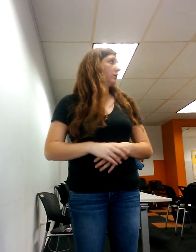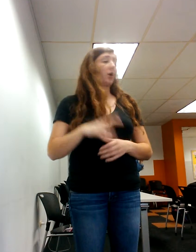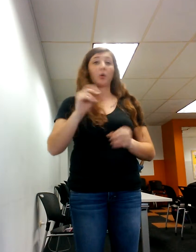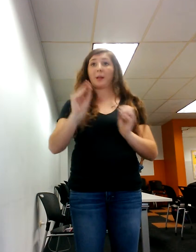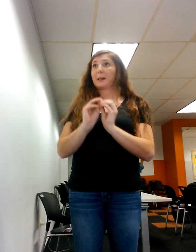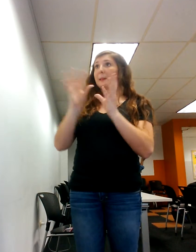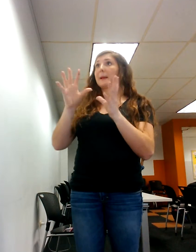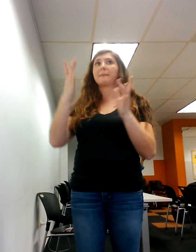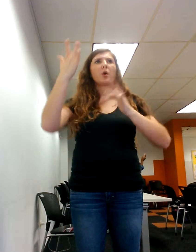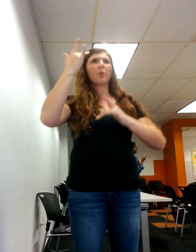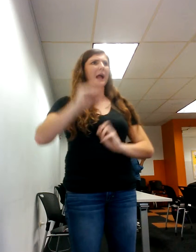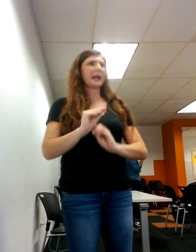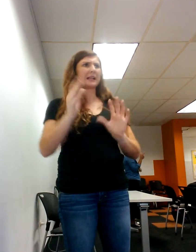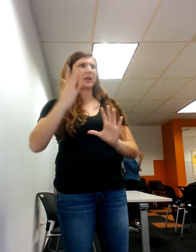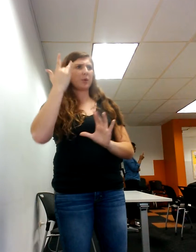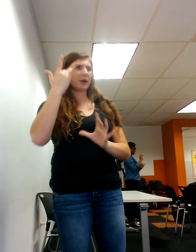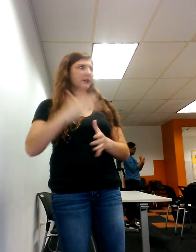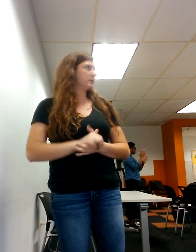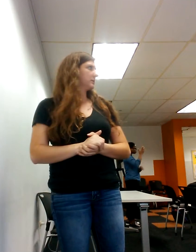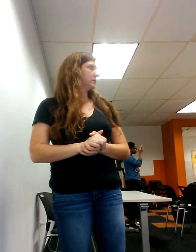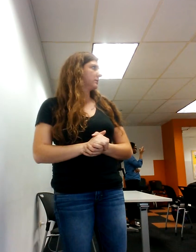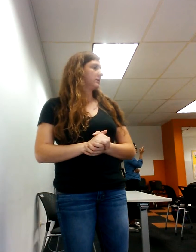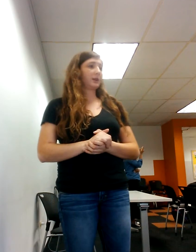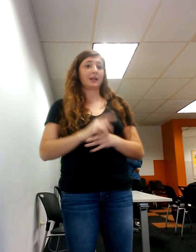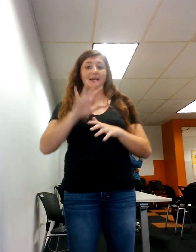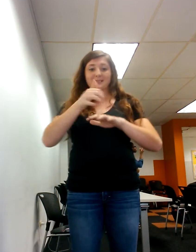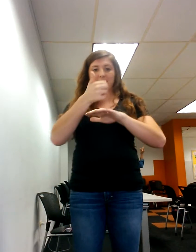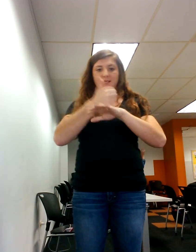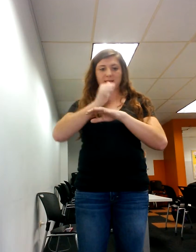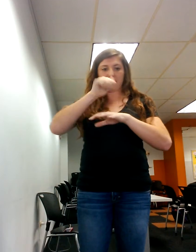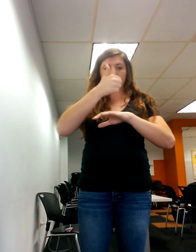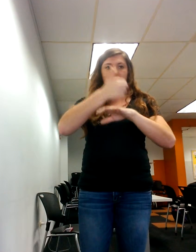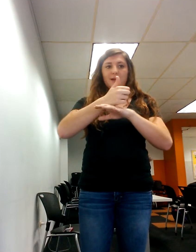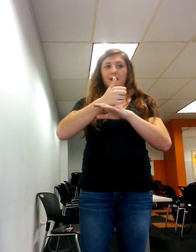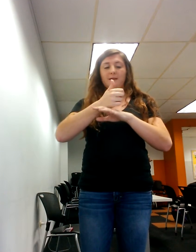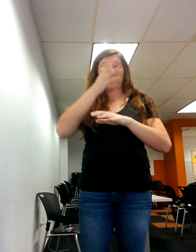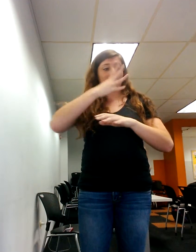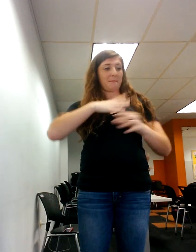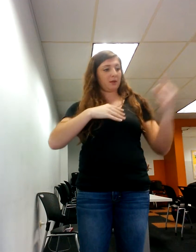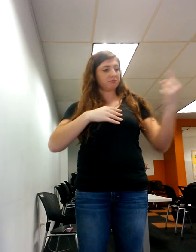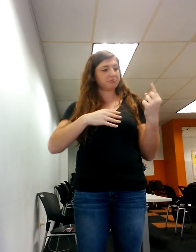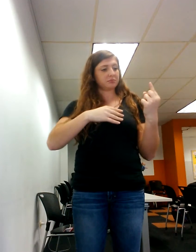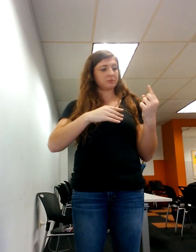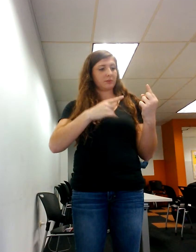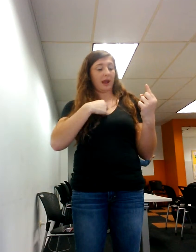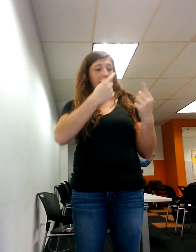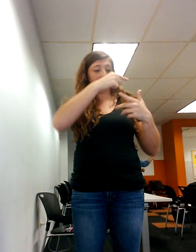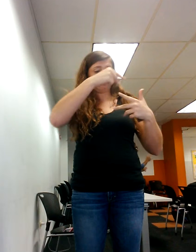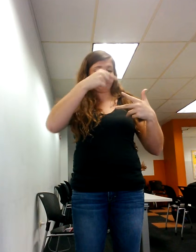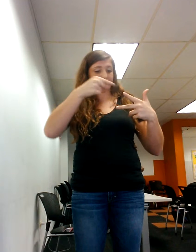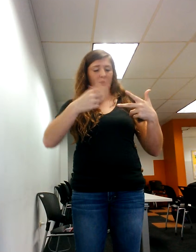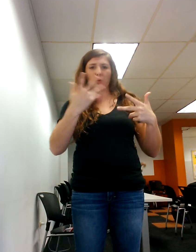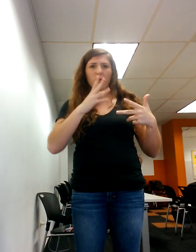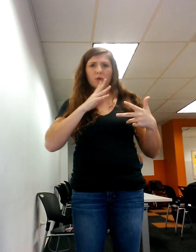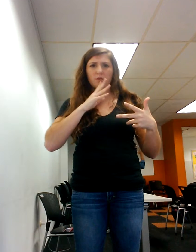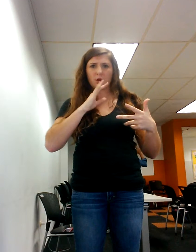why was it clear? Because I set things up, right? So I'm listing what he's talking about, but you notice I set it up